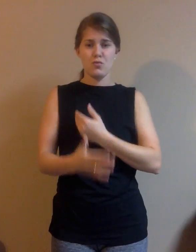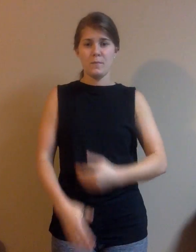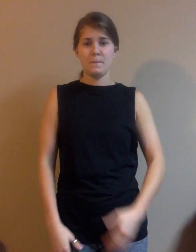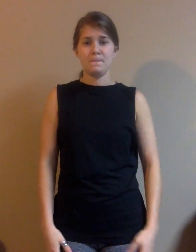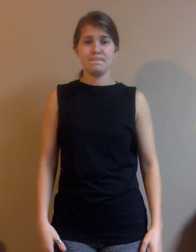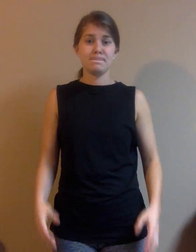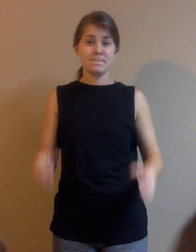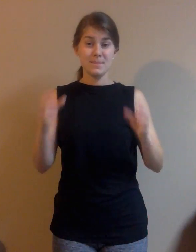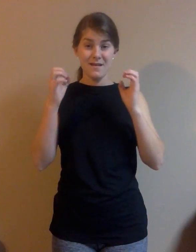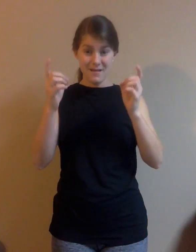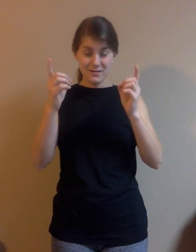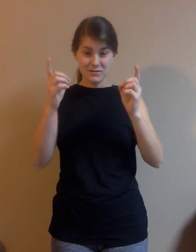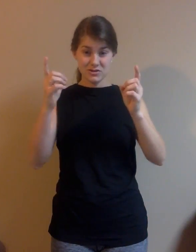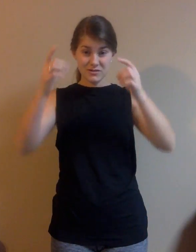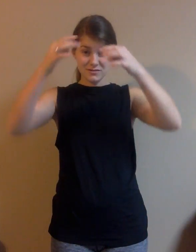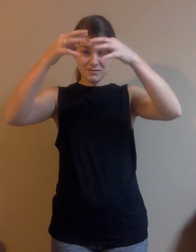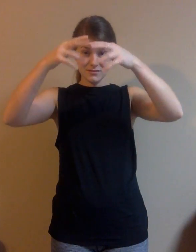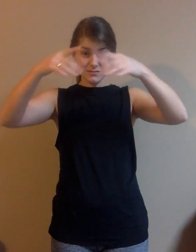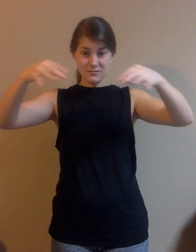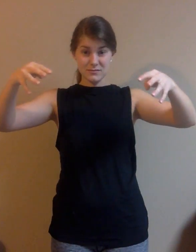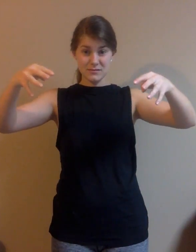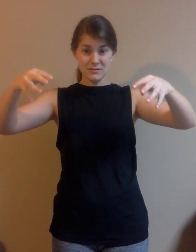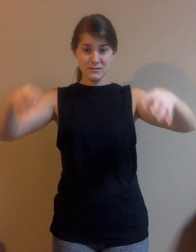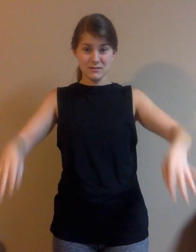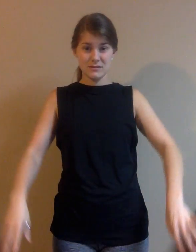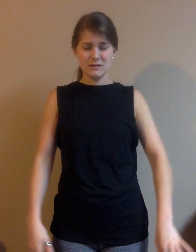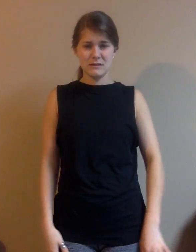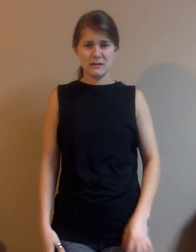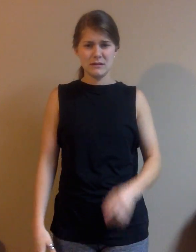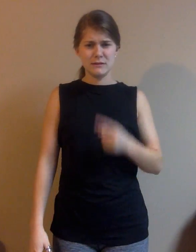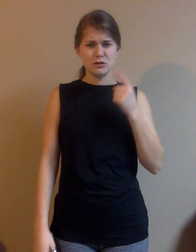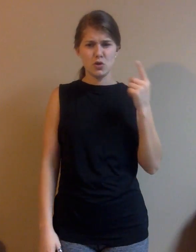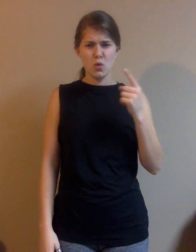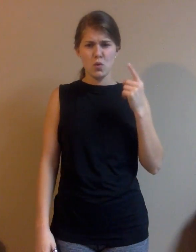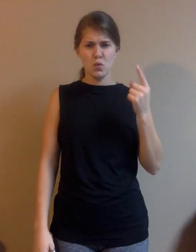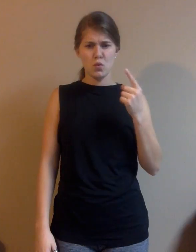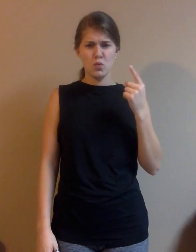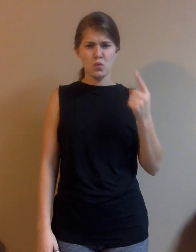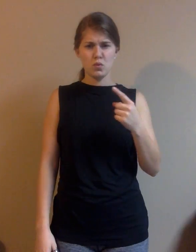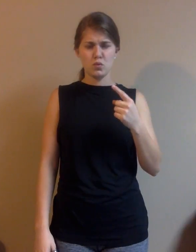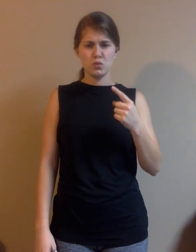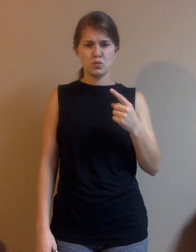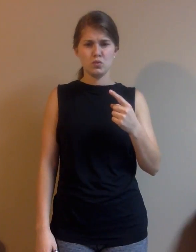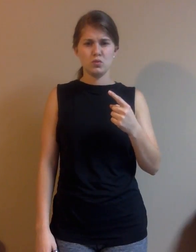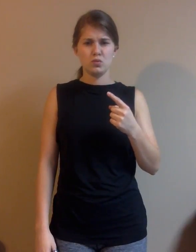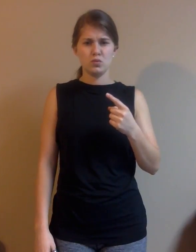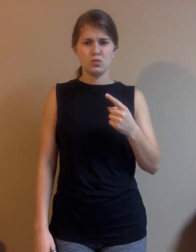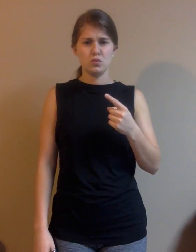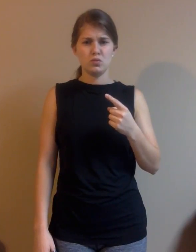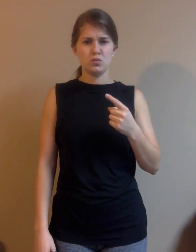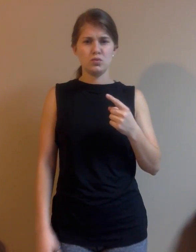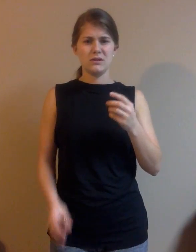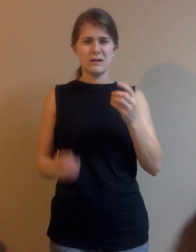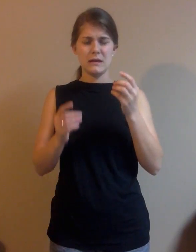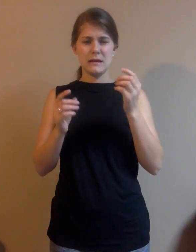way that we strip mine the earth for a particular commodity, and for the future it won't serve us. We have to rethink the fundamental principles